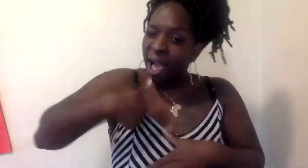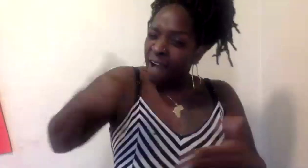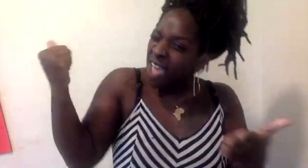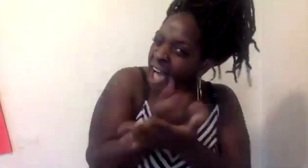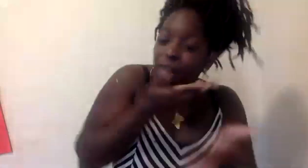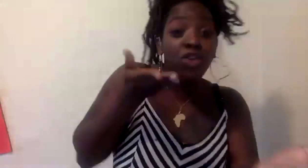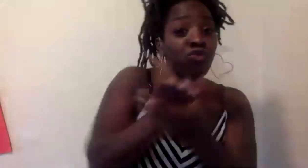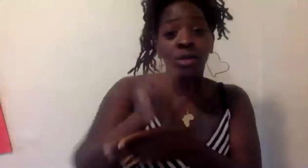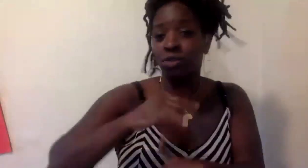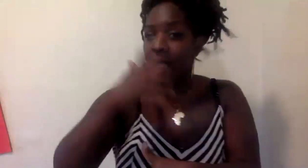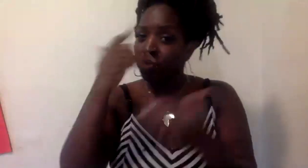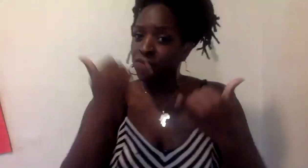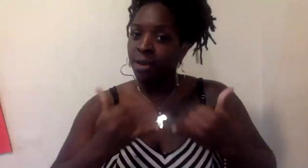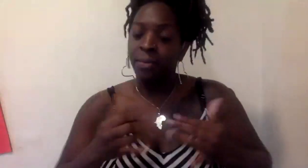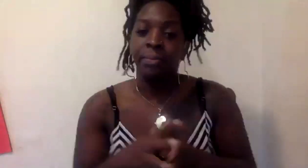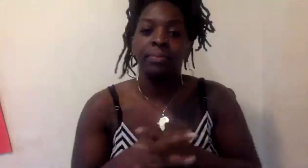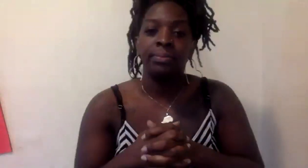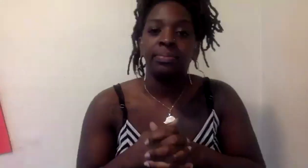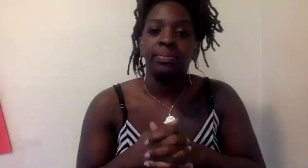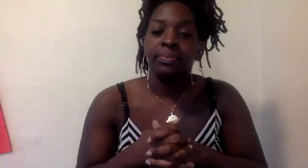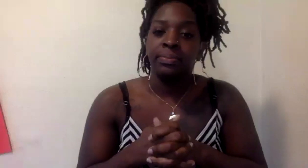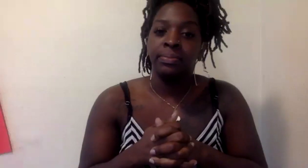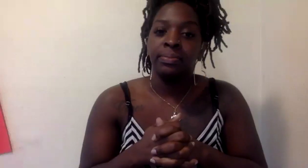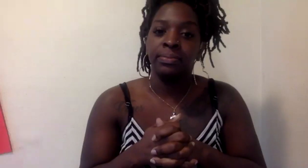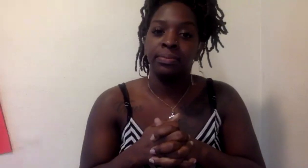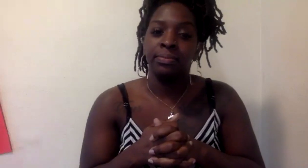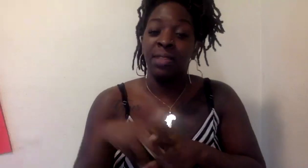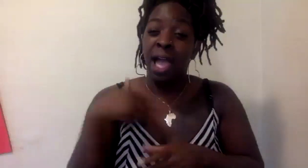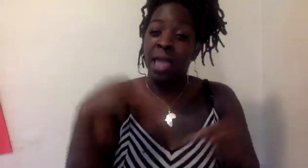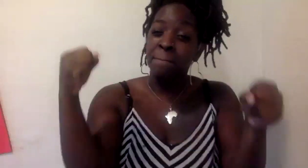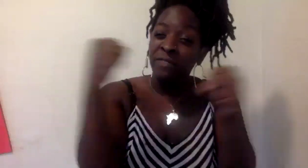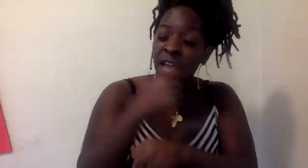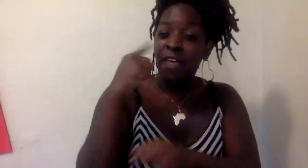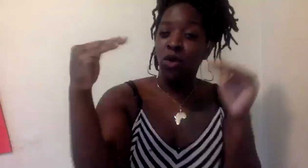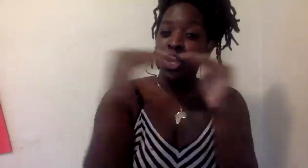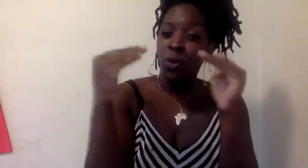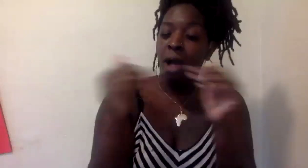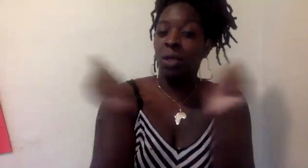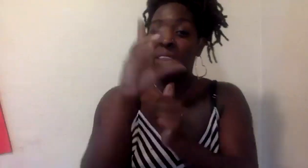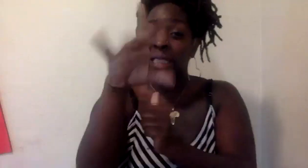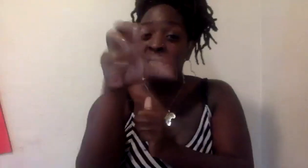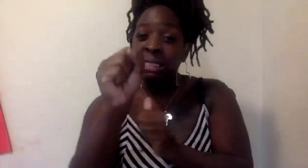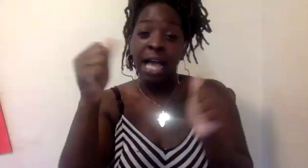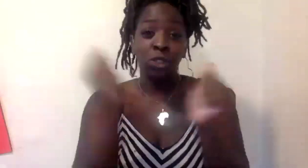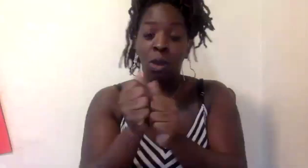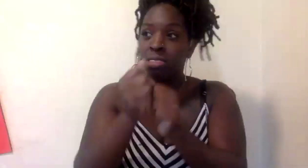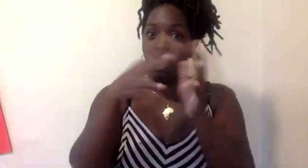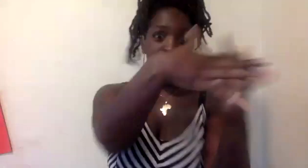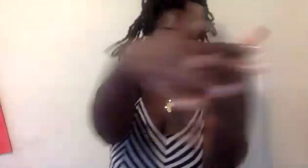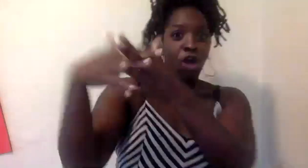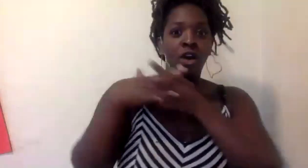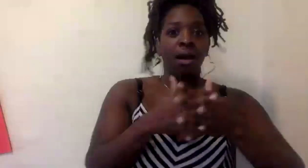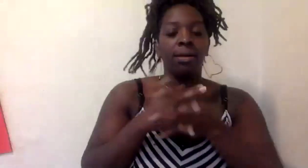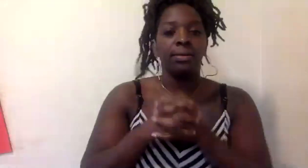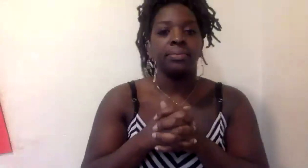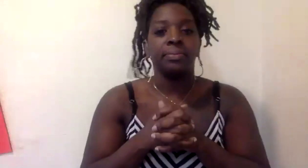I know a lot of people say I'm just an angry Black woman, but I'll tell you something. I have every reason to be angry. I've been fighting for